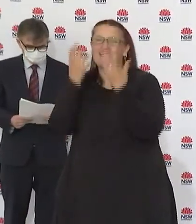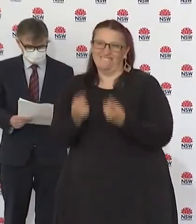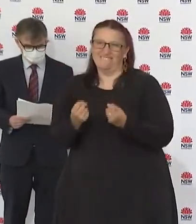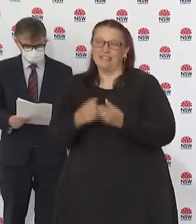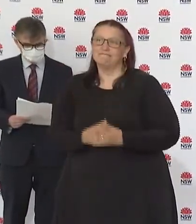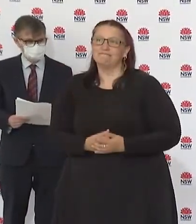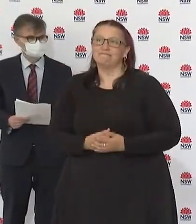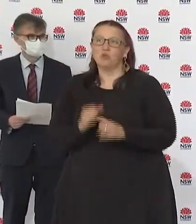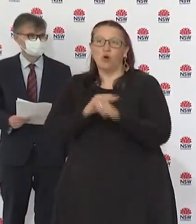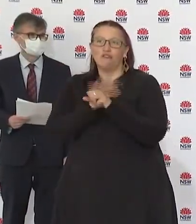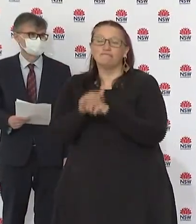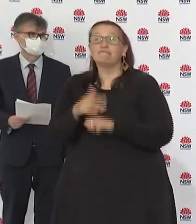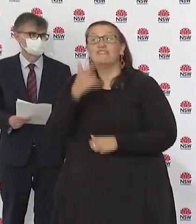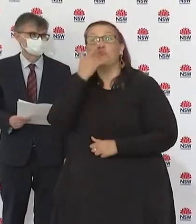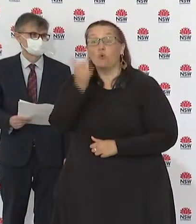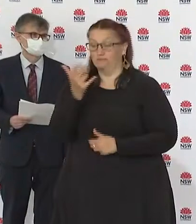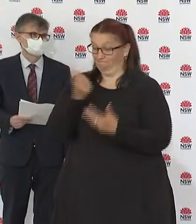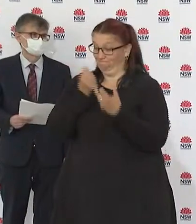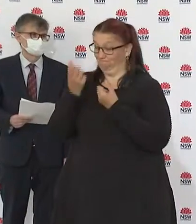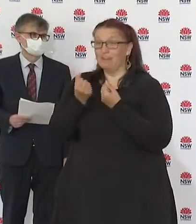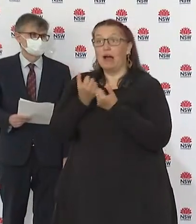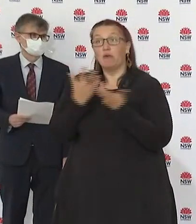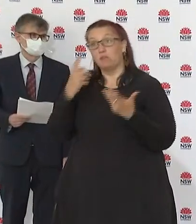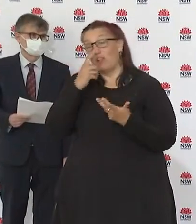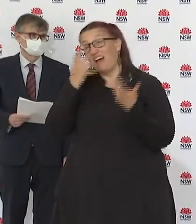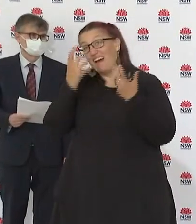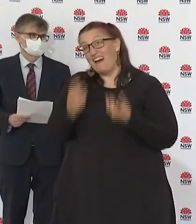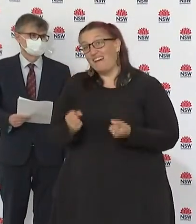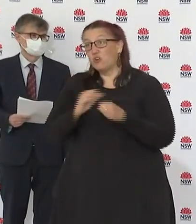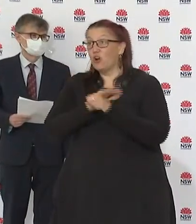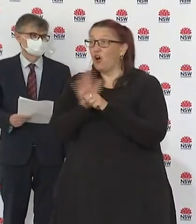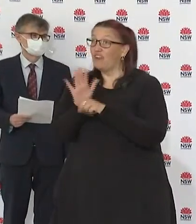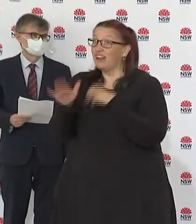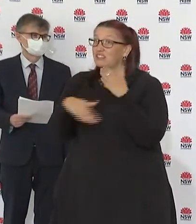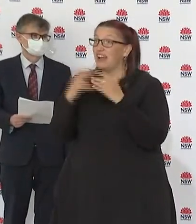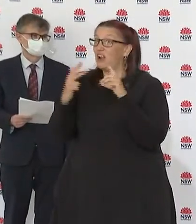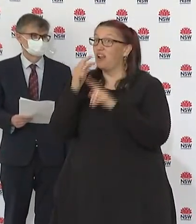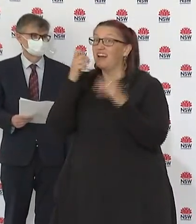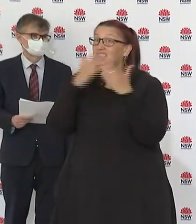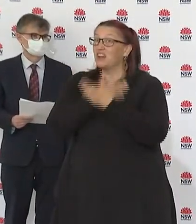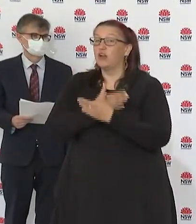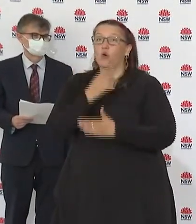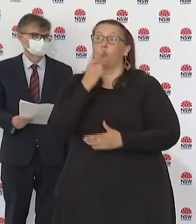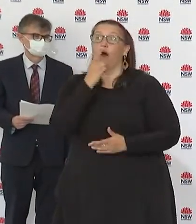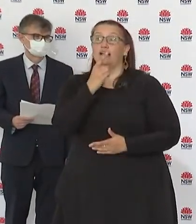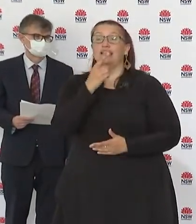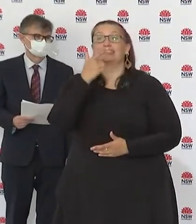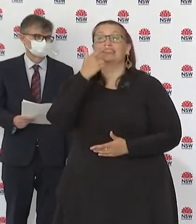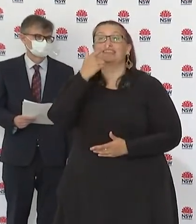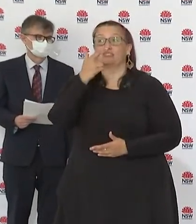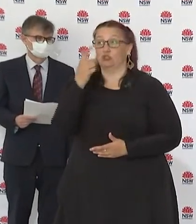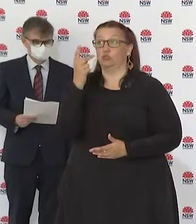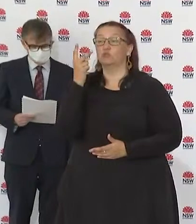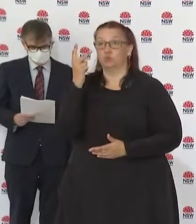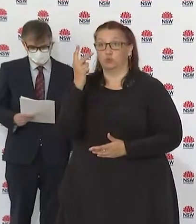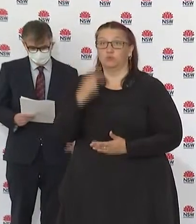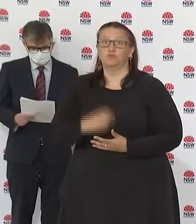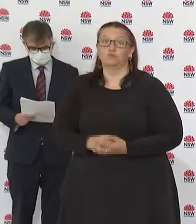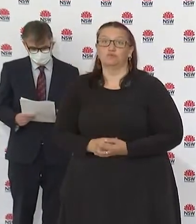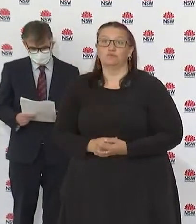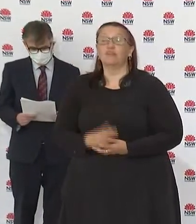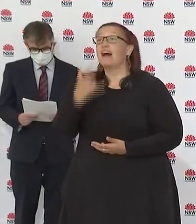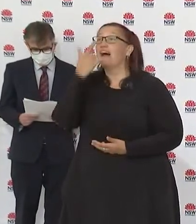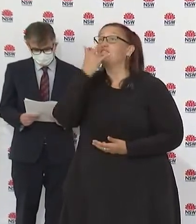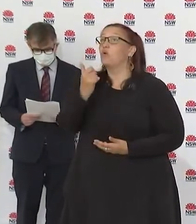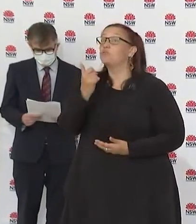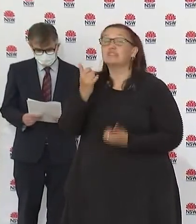of community transmission to 8 p.m. last night, and unfortunately 60 of those cases were infectious in the community. And I